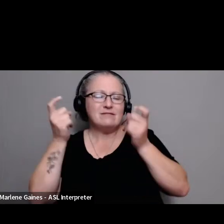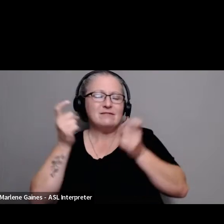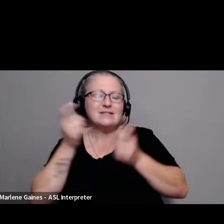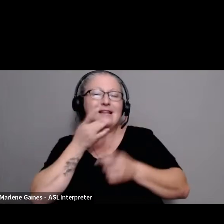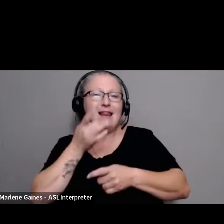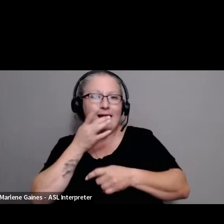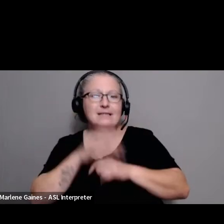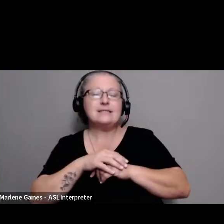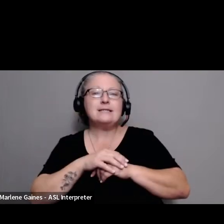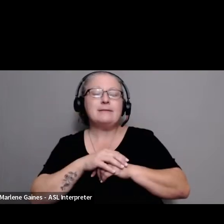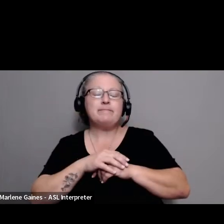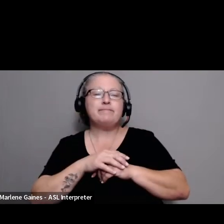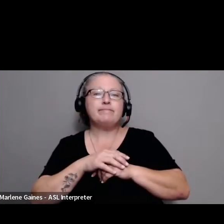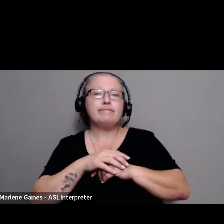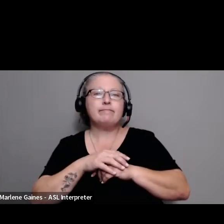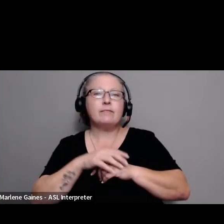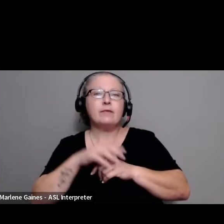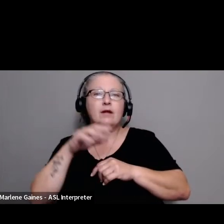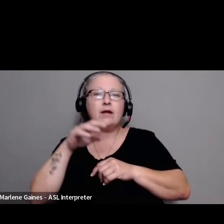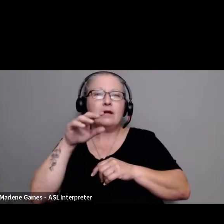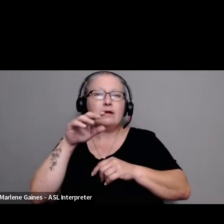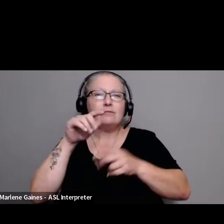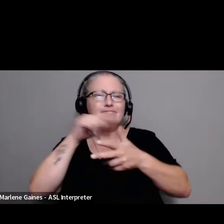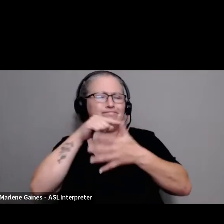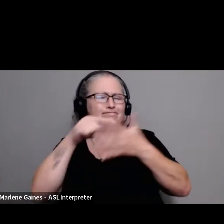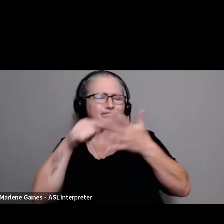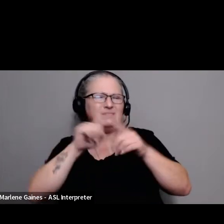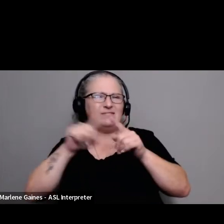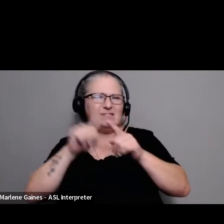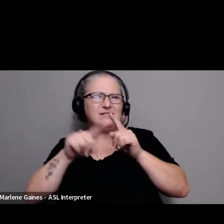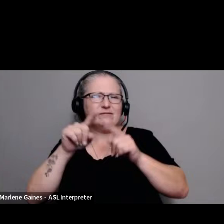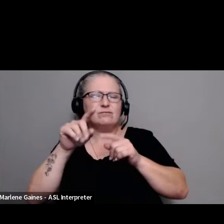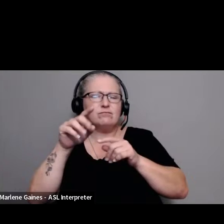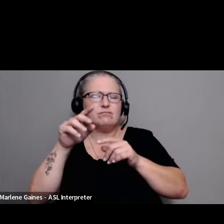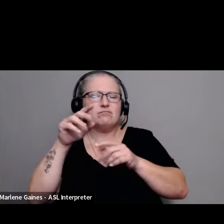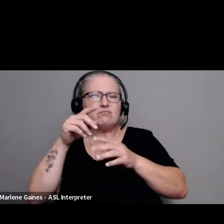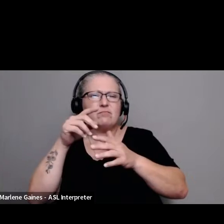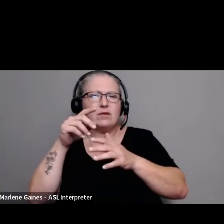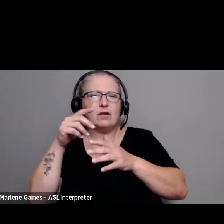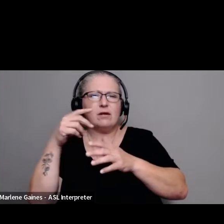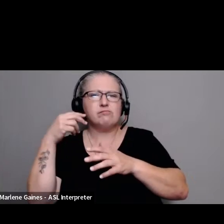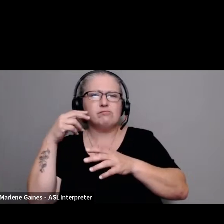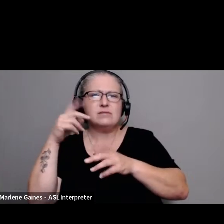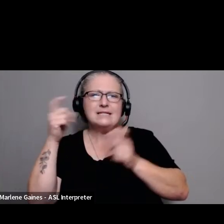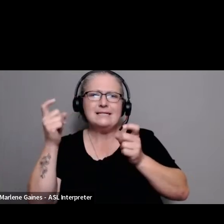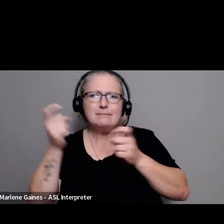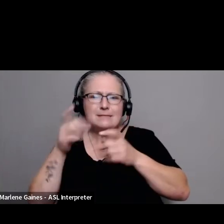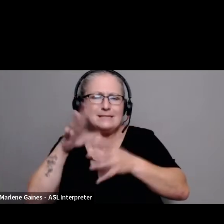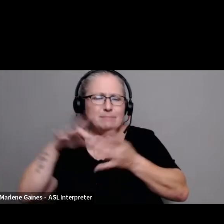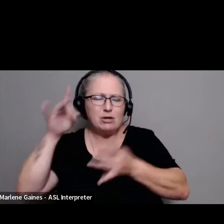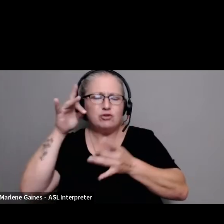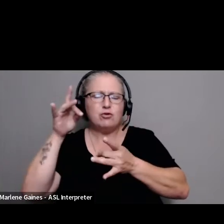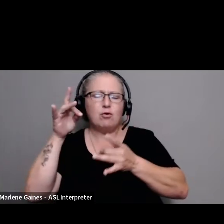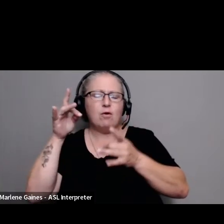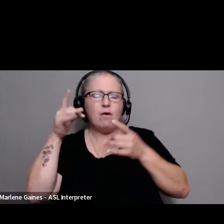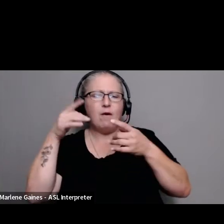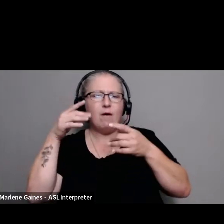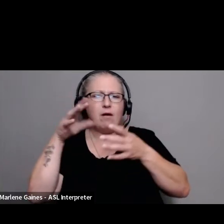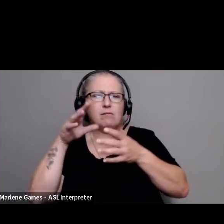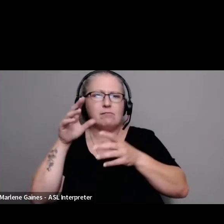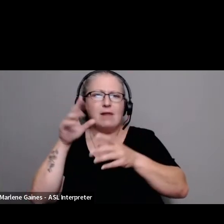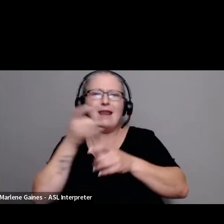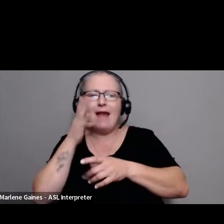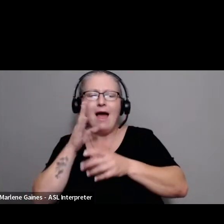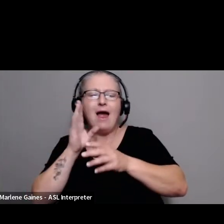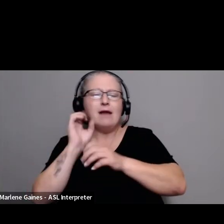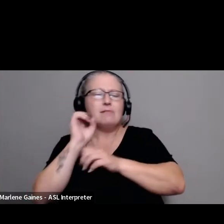also observed by Sikhs, Jains, and Buddhists. Diwali symbolizes the spiritual victory of light over darkness, good over evil, and